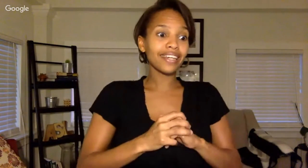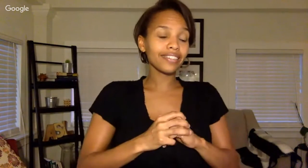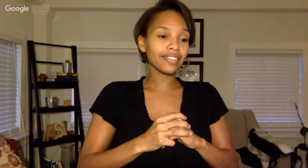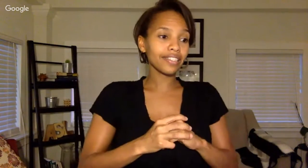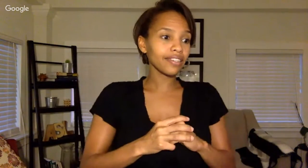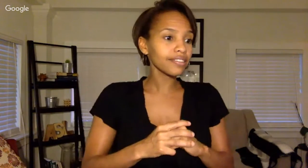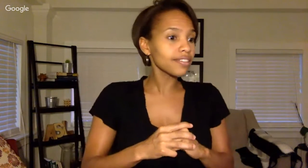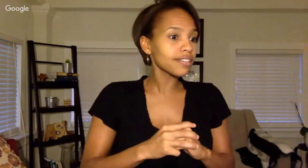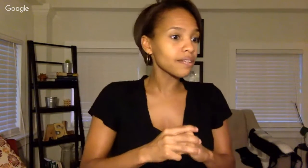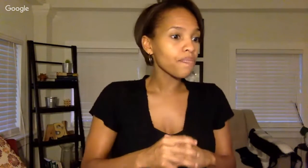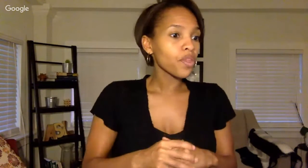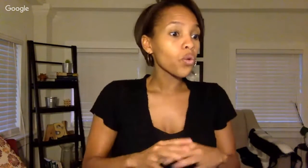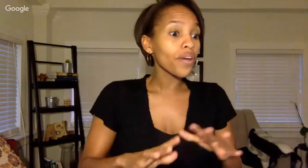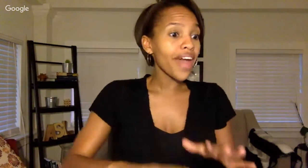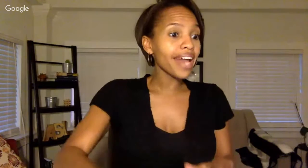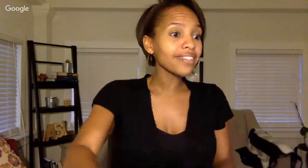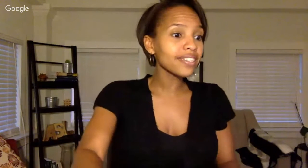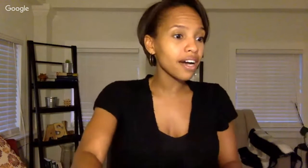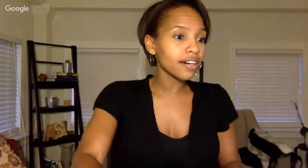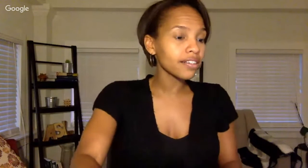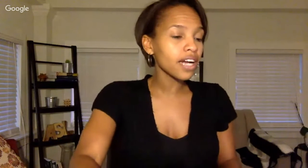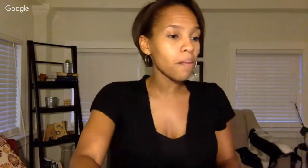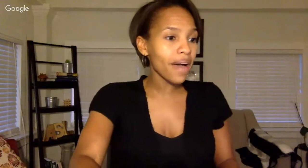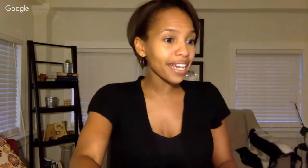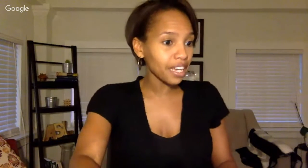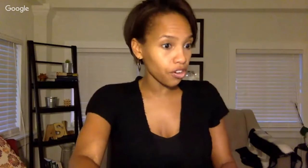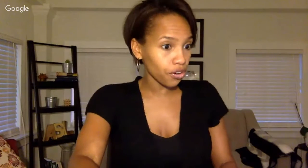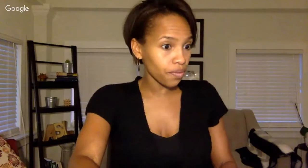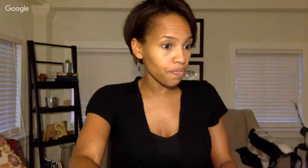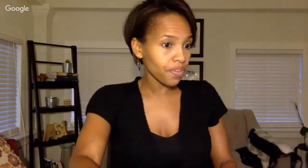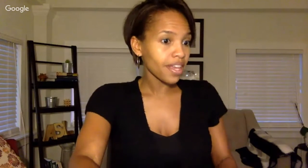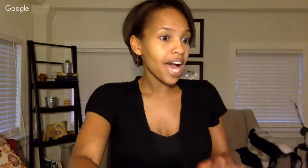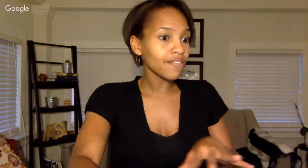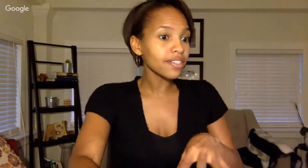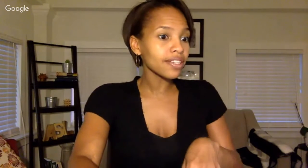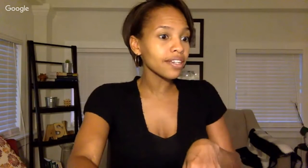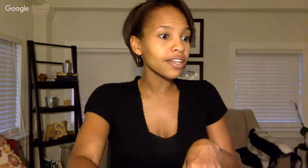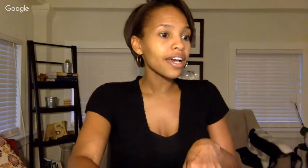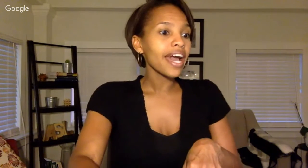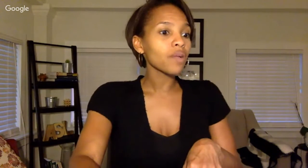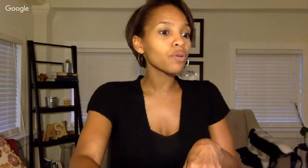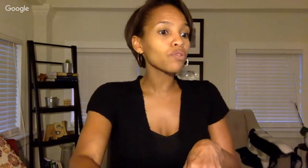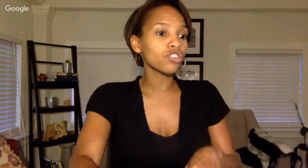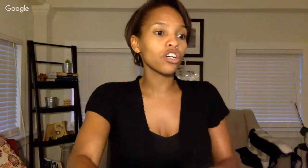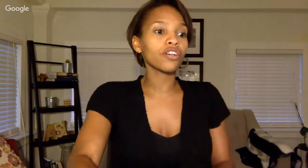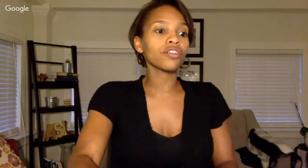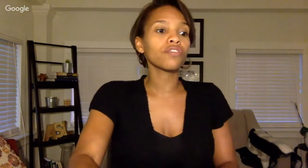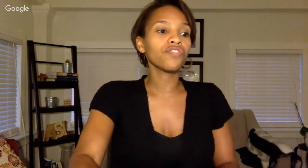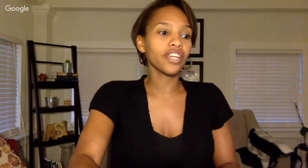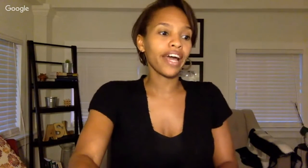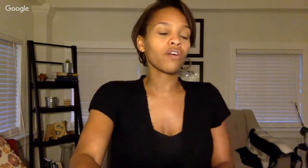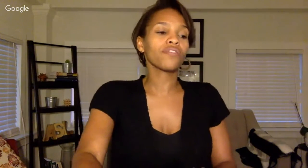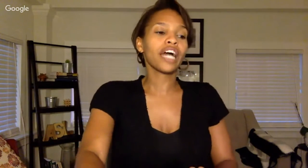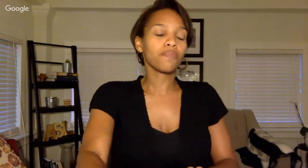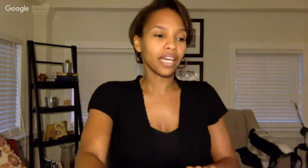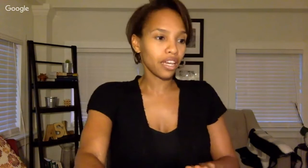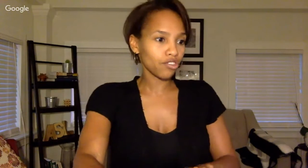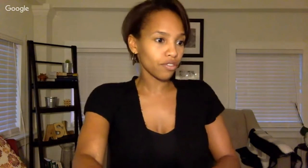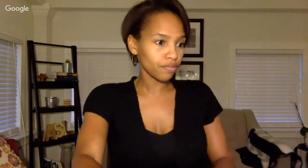last sentence is, when that is done, come back here, have a seat, and we will start filling out the application,